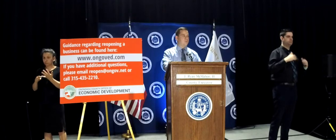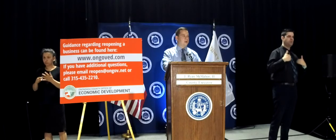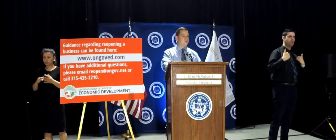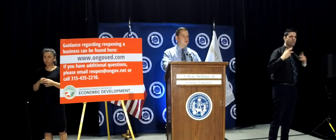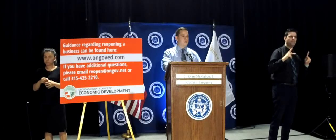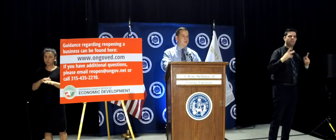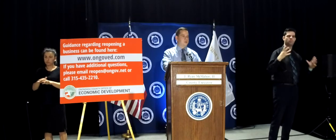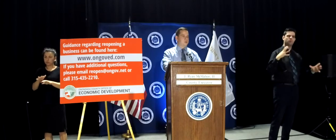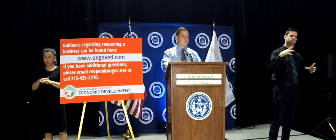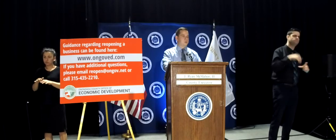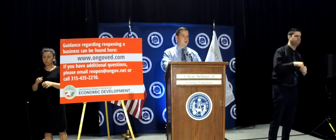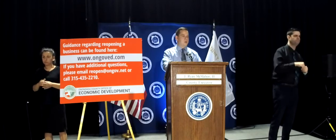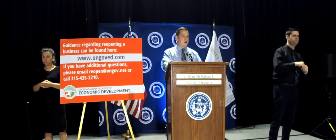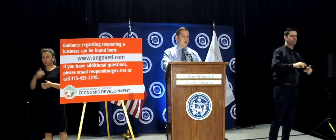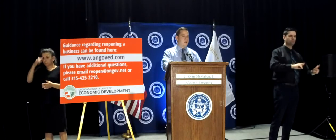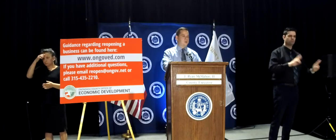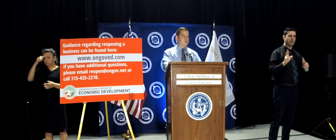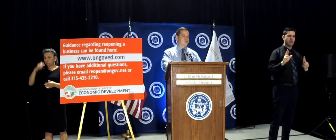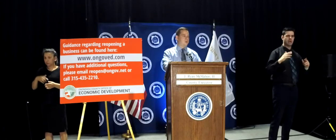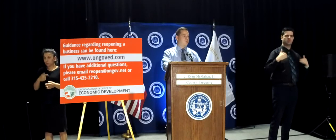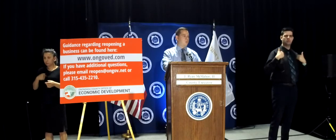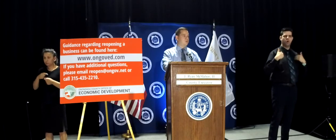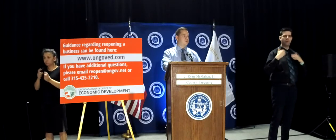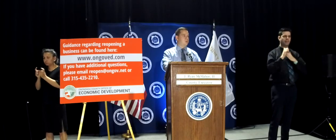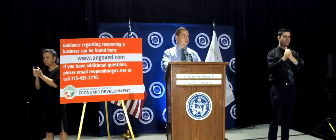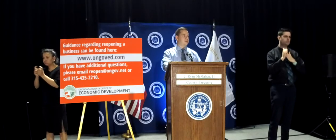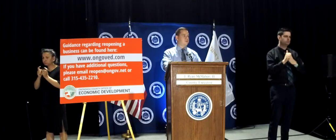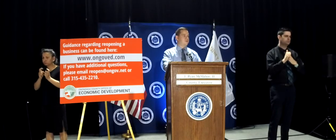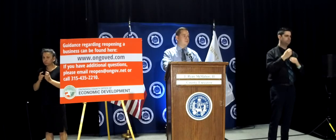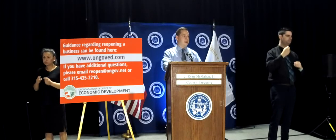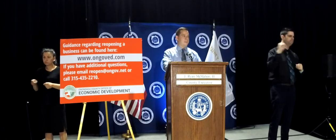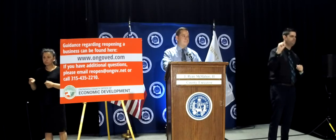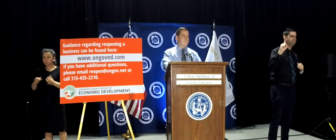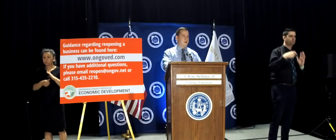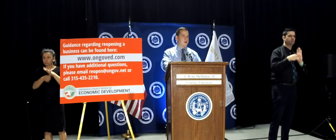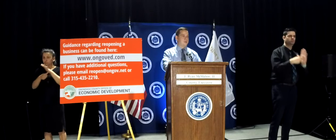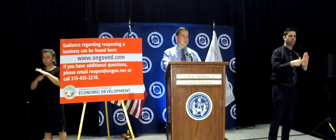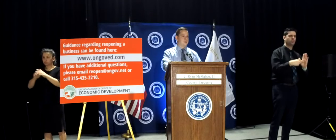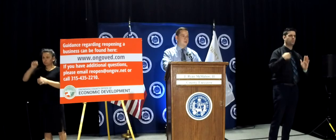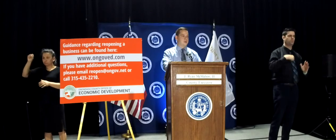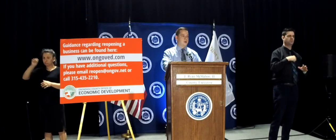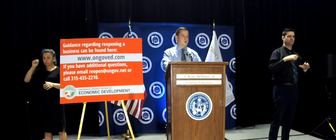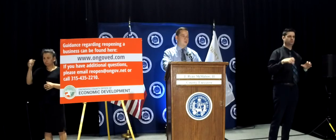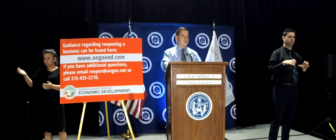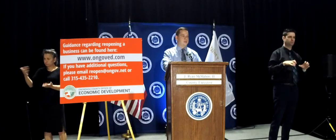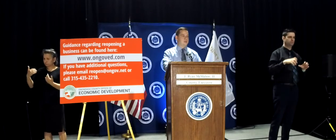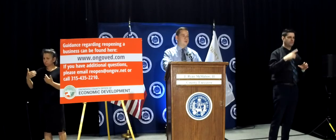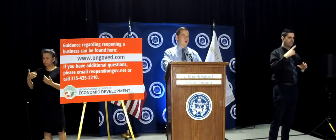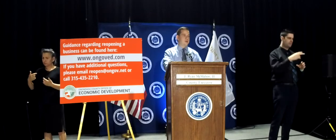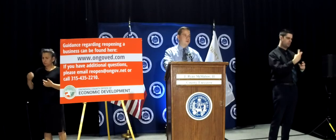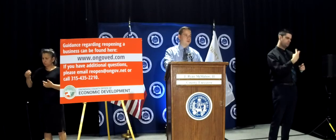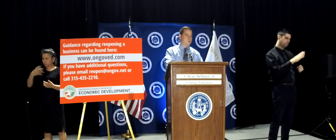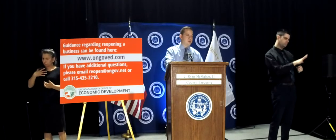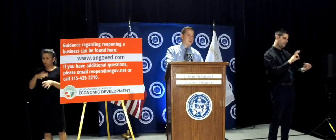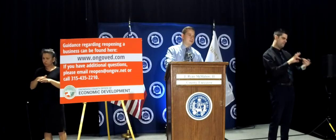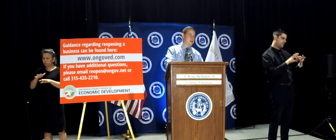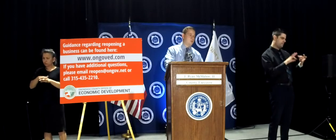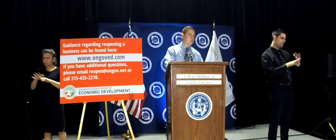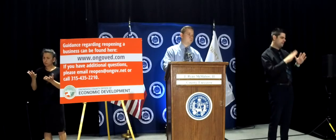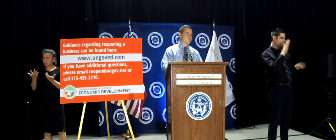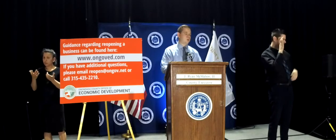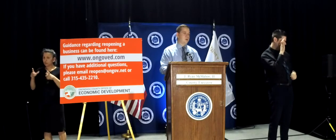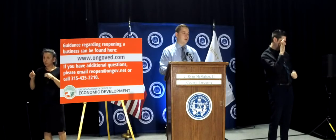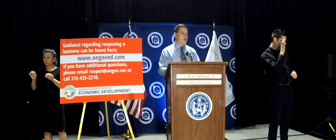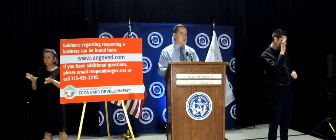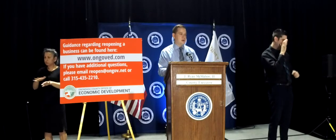dialogue with many of these young leaders to show them what we're doing, to get their feedback. I think we need these young leaders to be at the